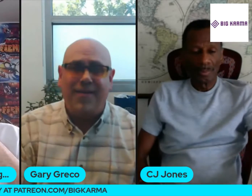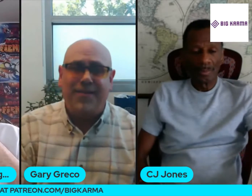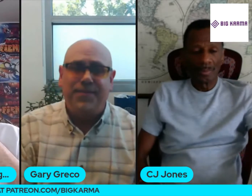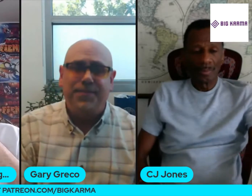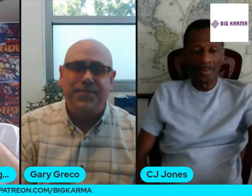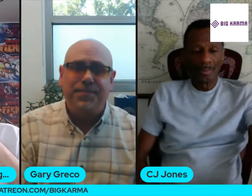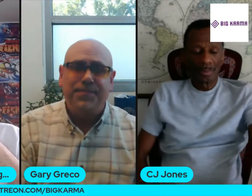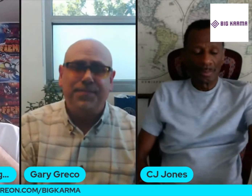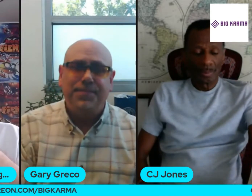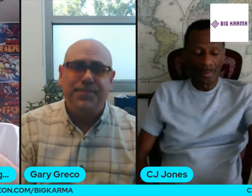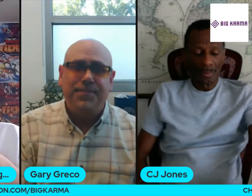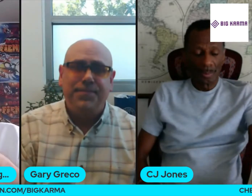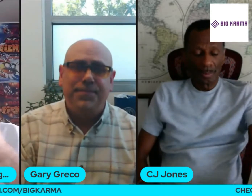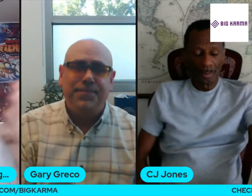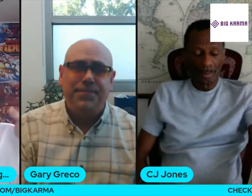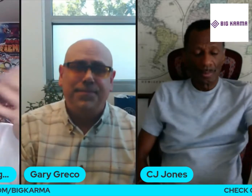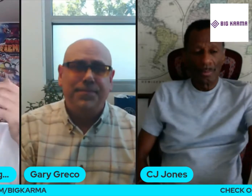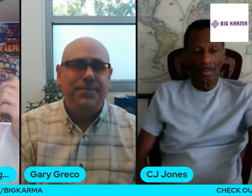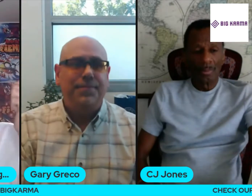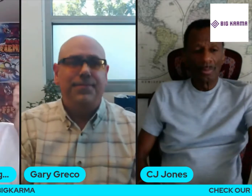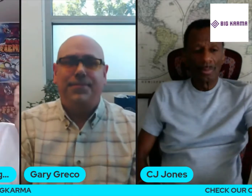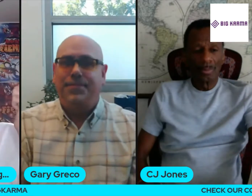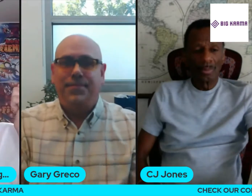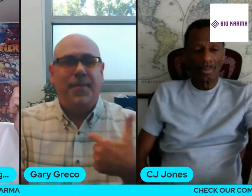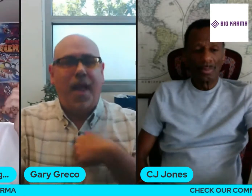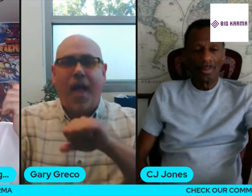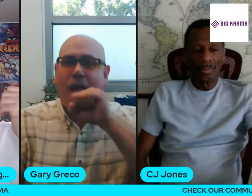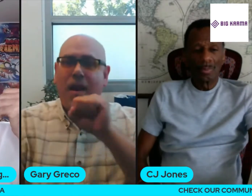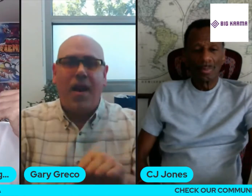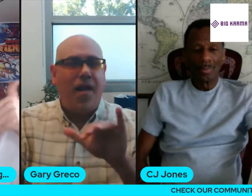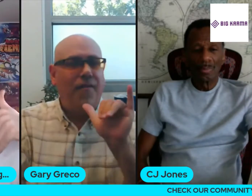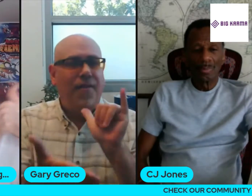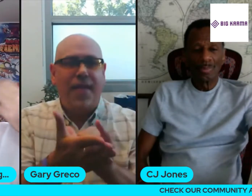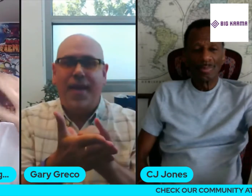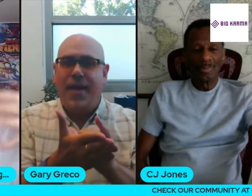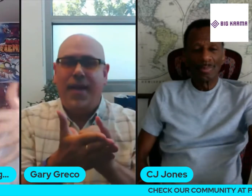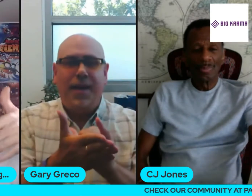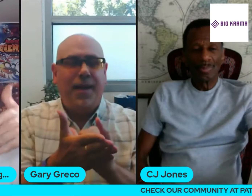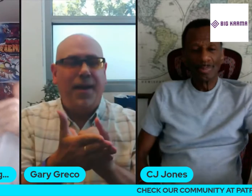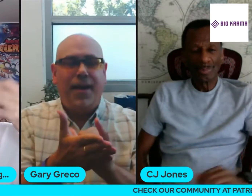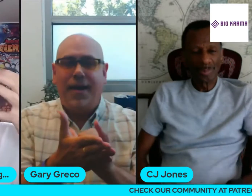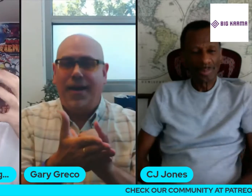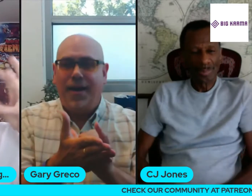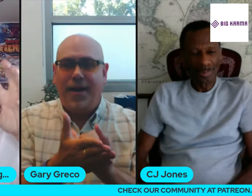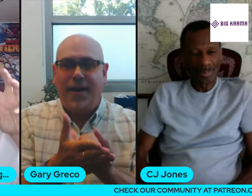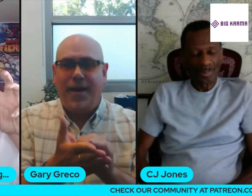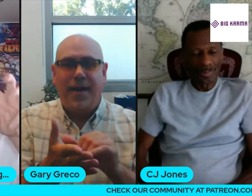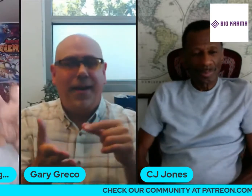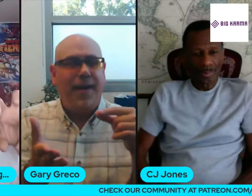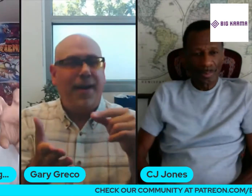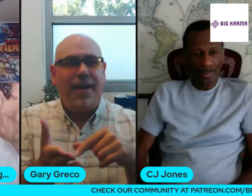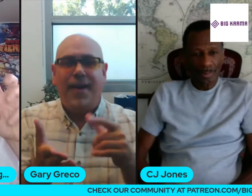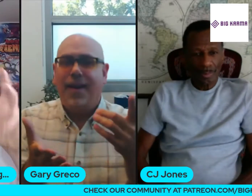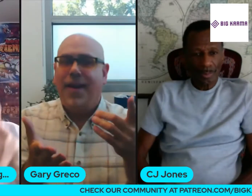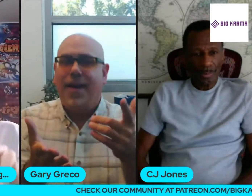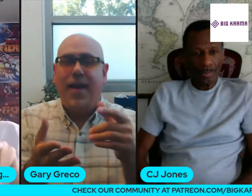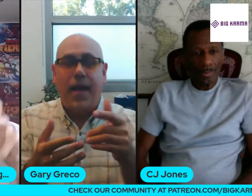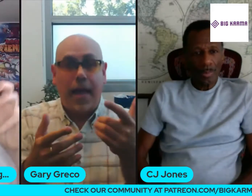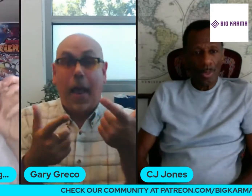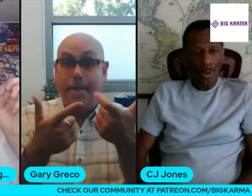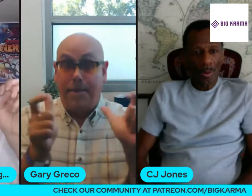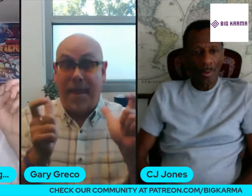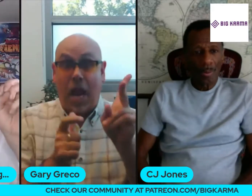are. And I love that. As you know, Big Karma is also trying to do its